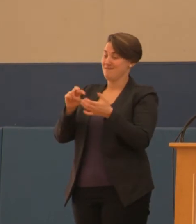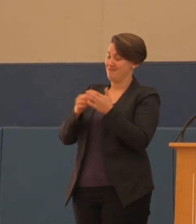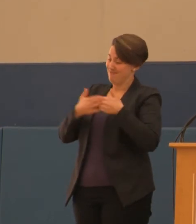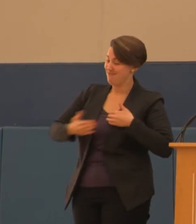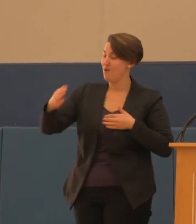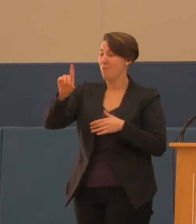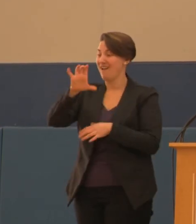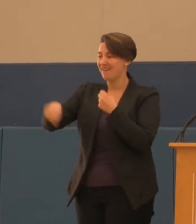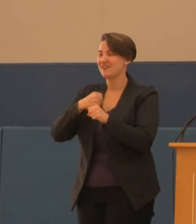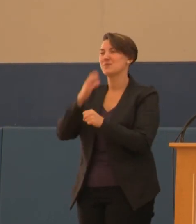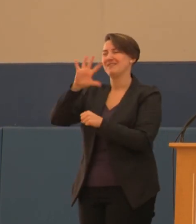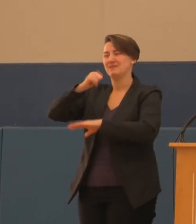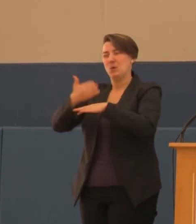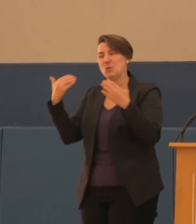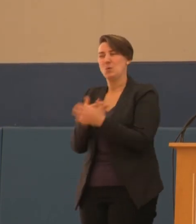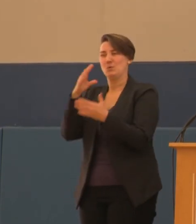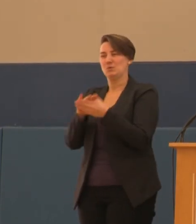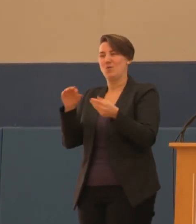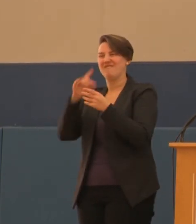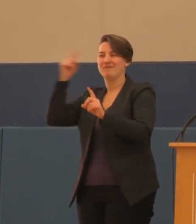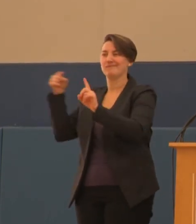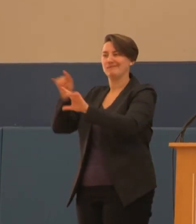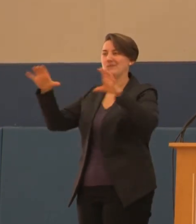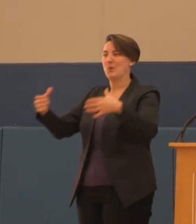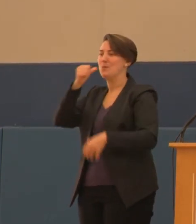can write a new story for women.